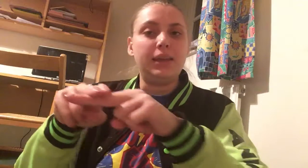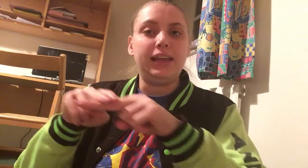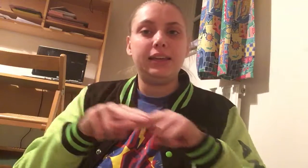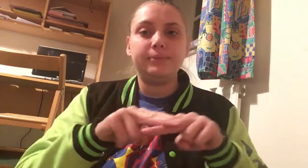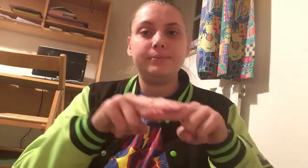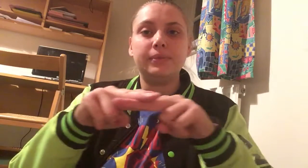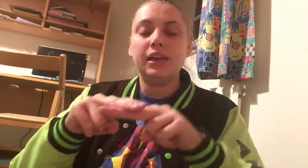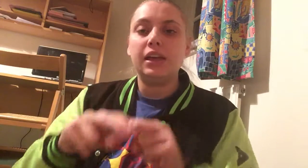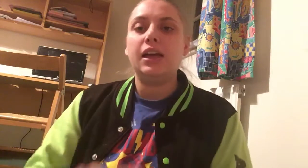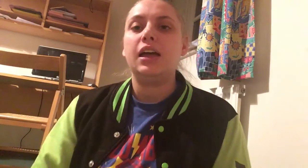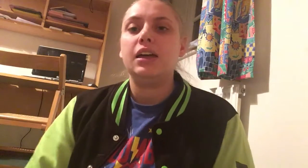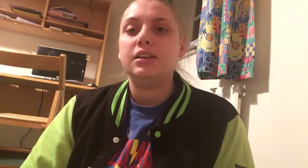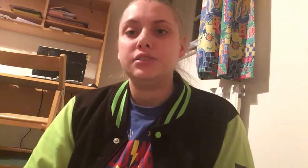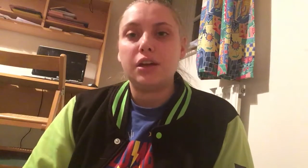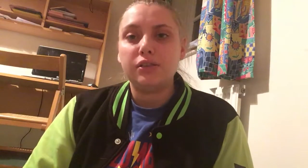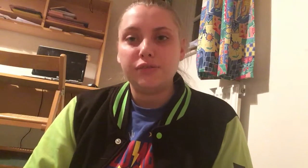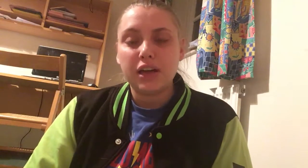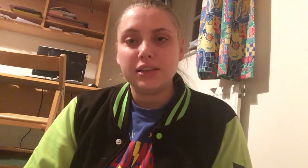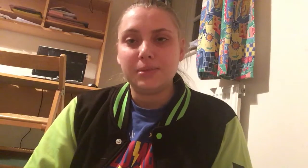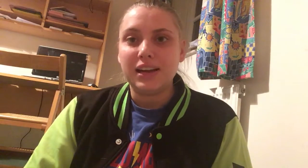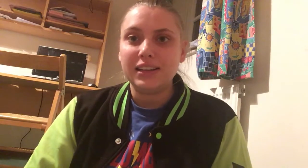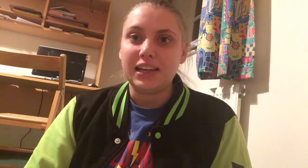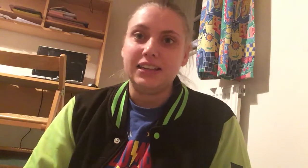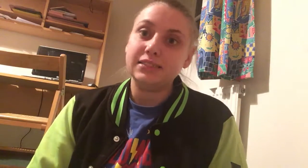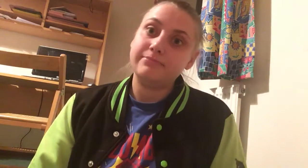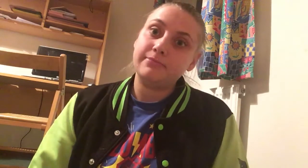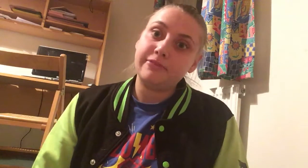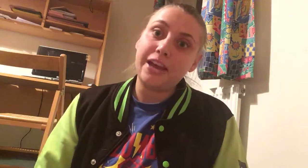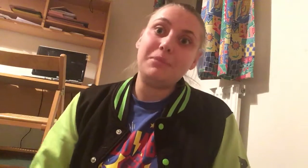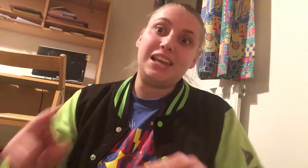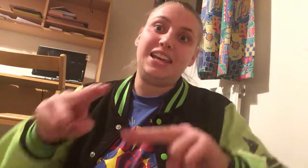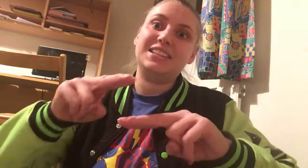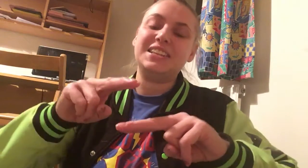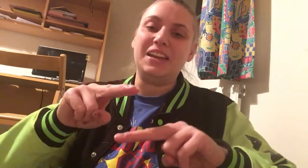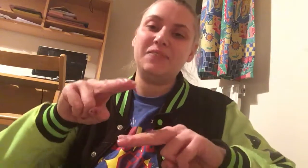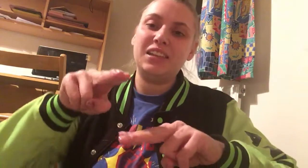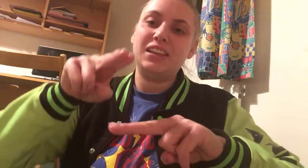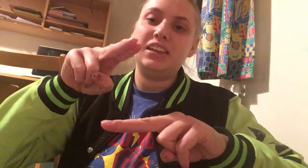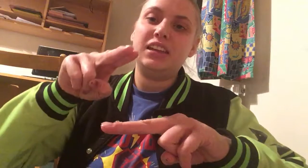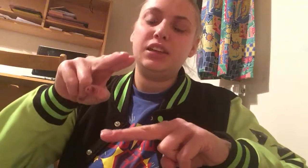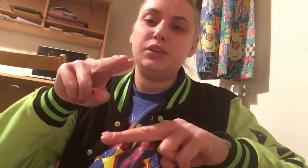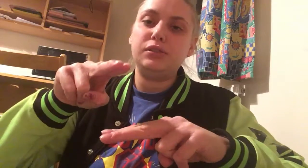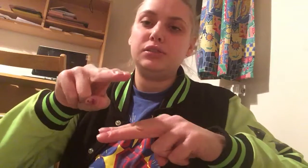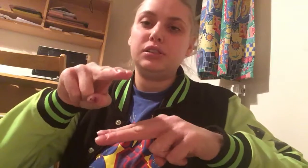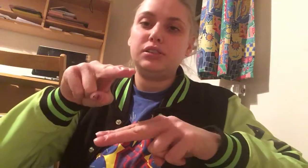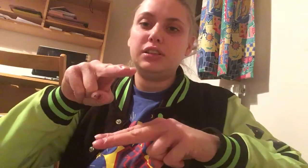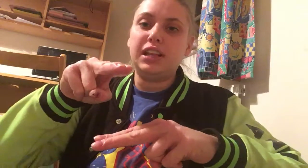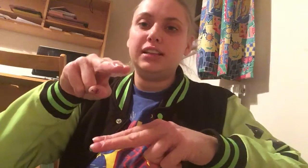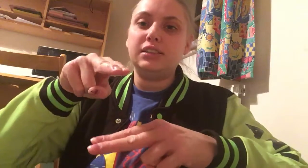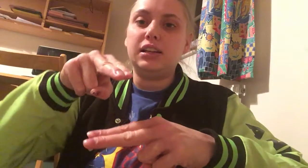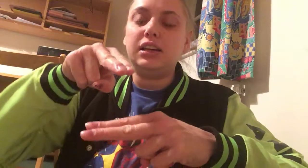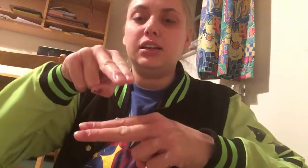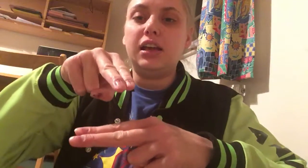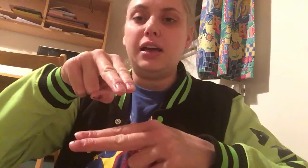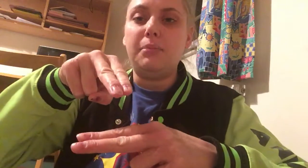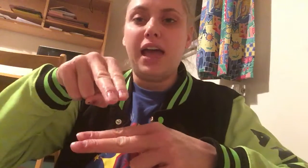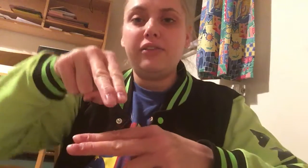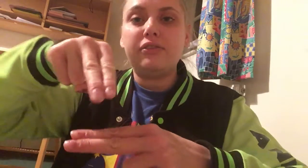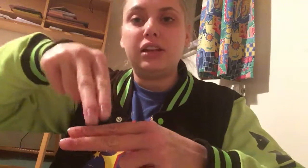family. So the first word is family. So you'd do the letter like F